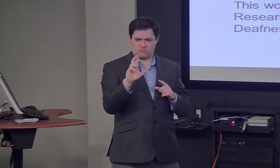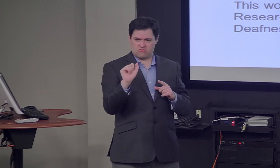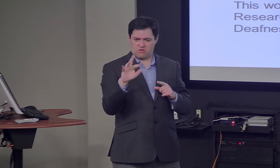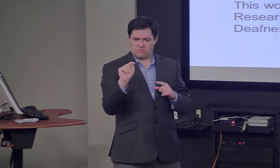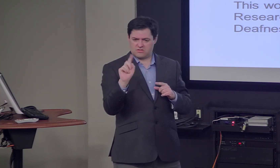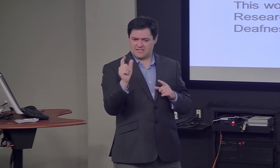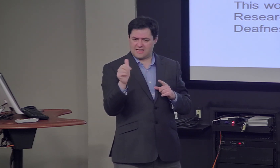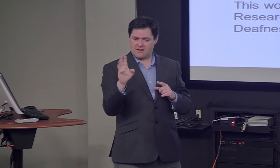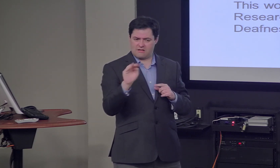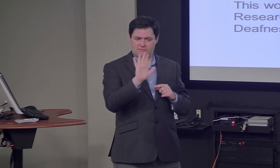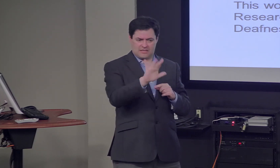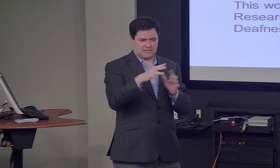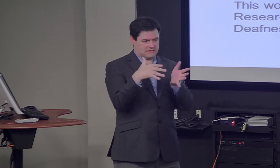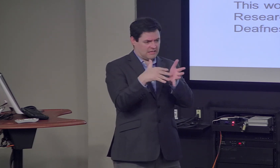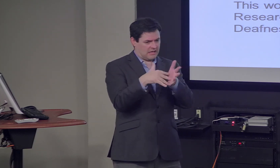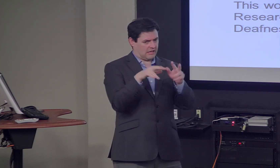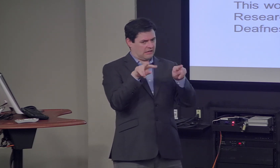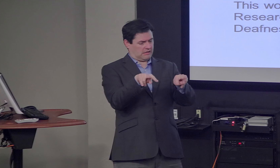sign languages.